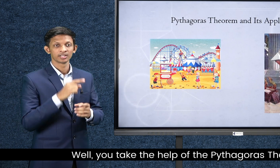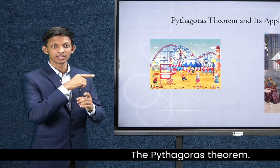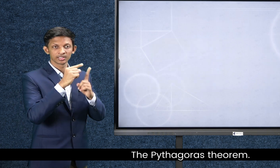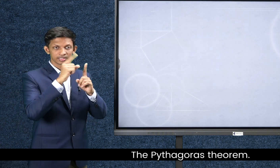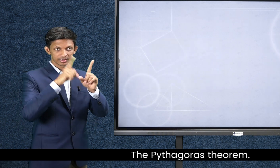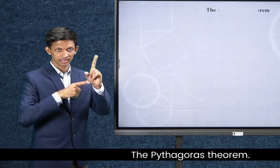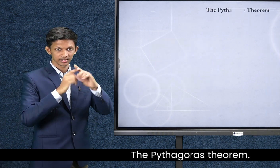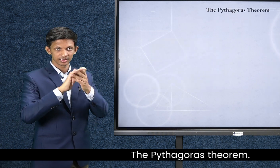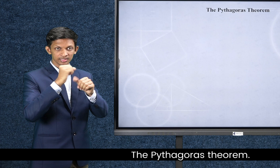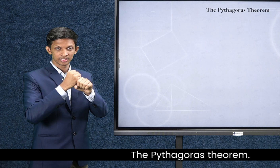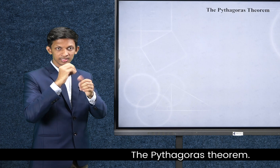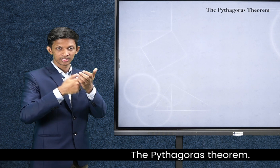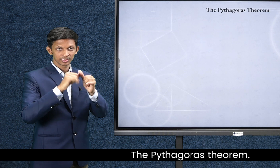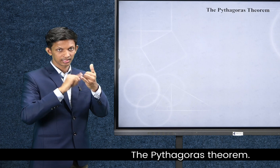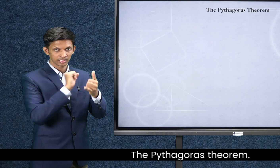The Pythagoras theorem.